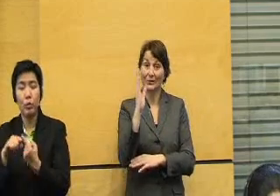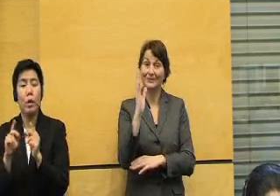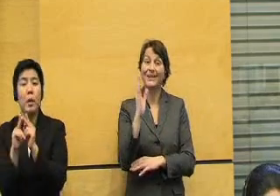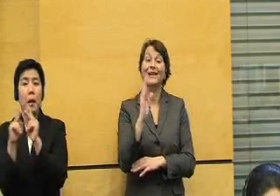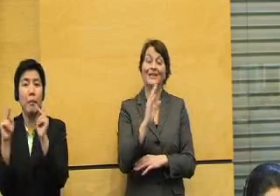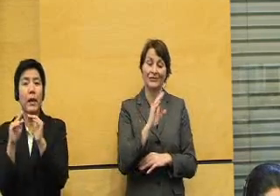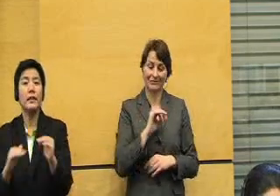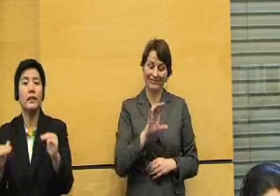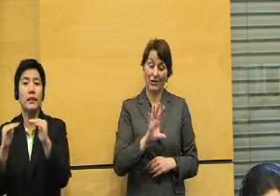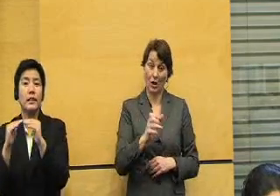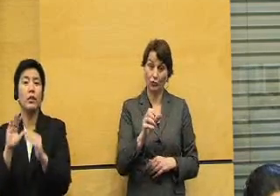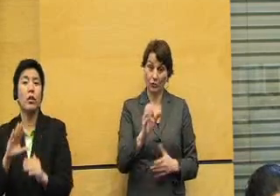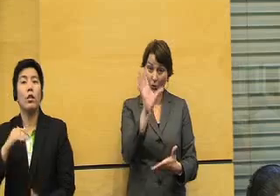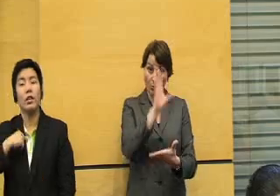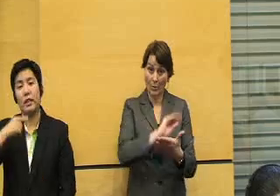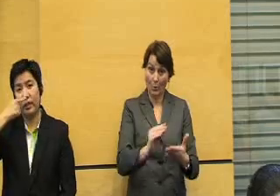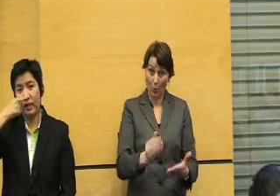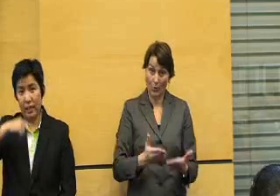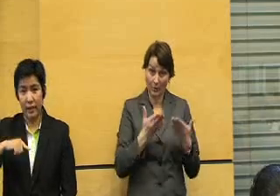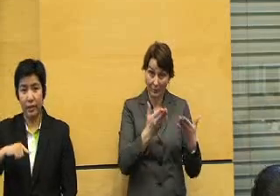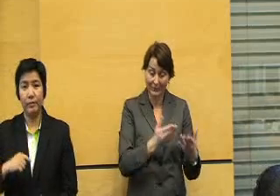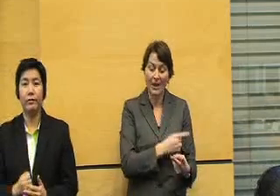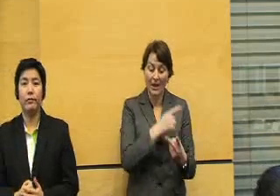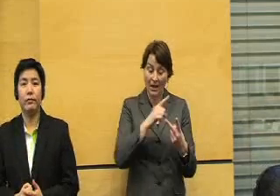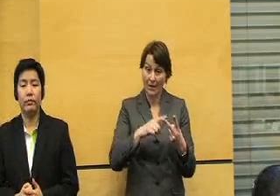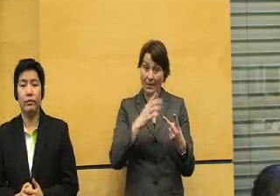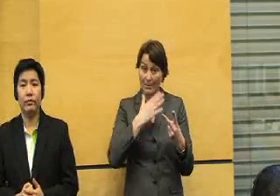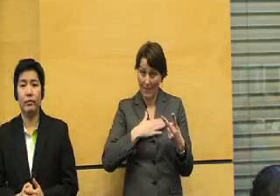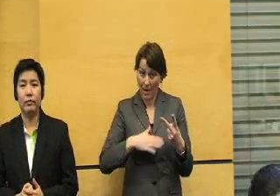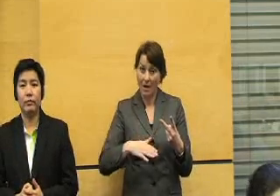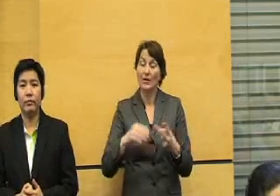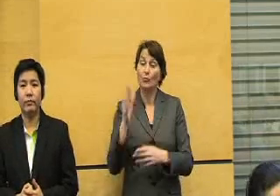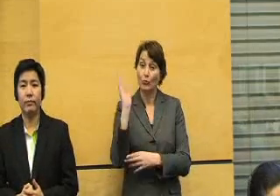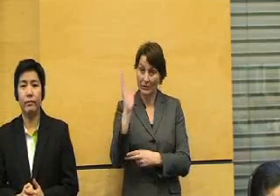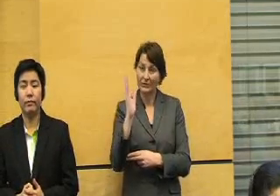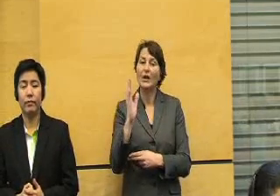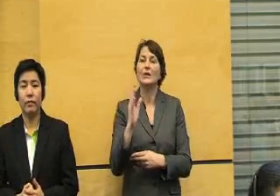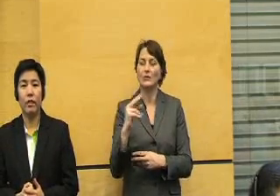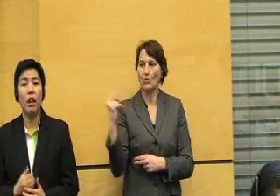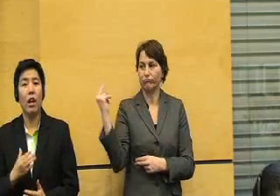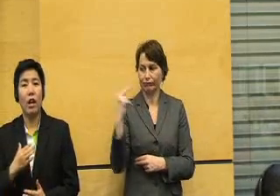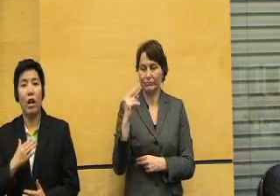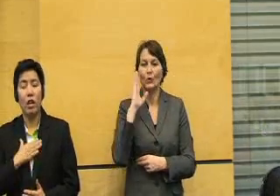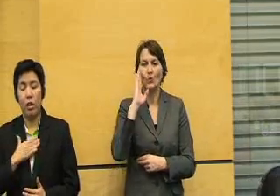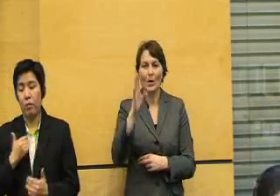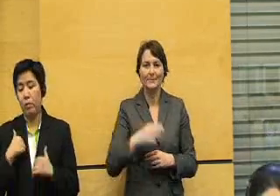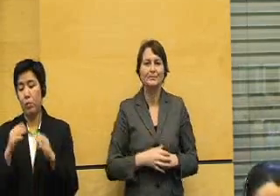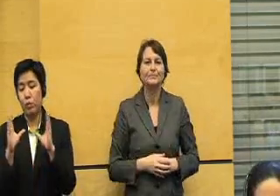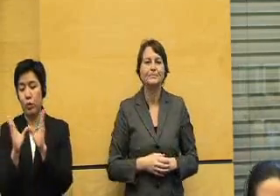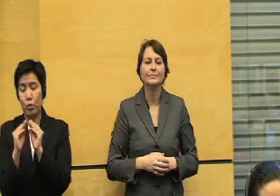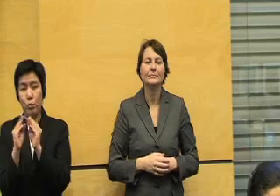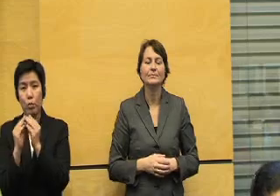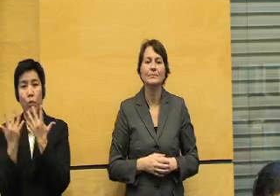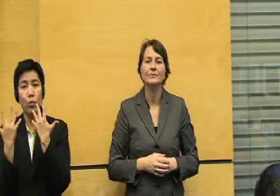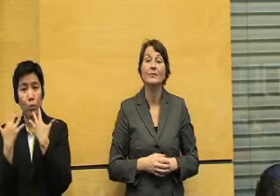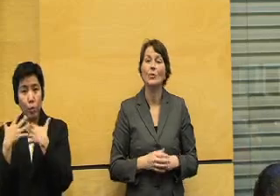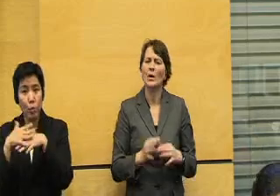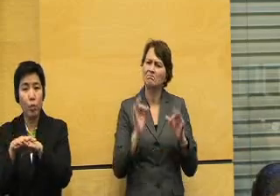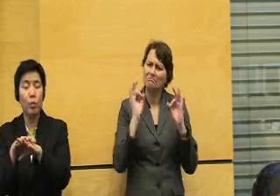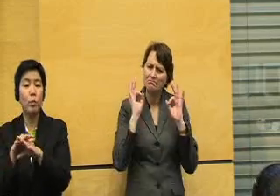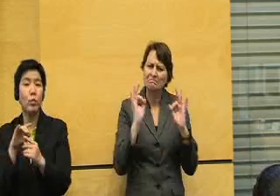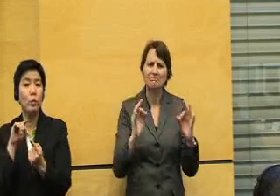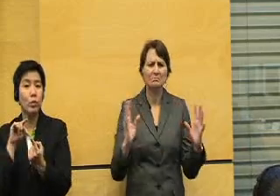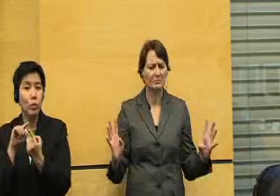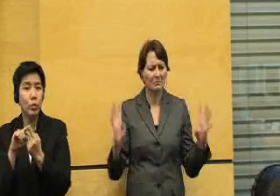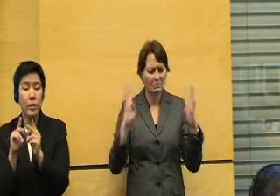report and this presentation. We had useful meetings with both the National Human Rights